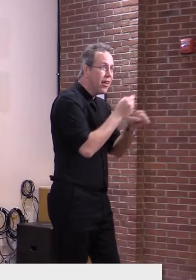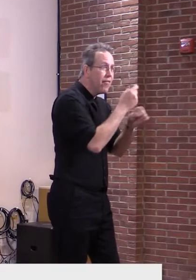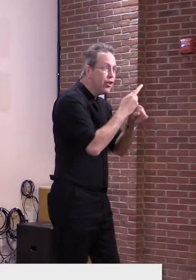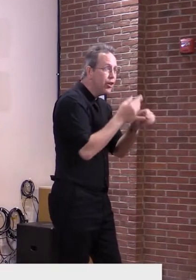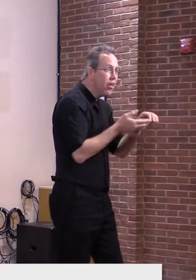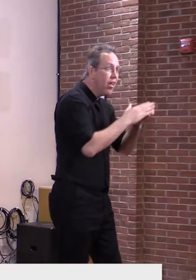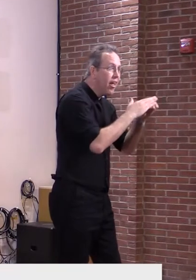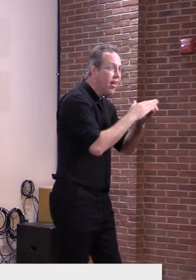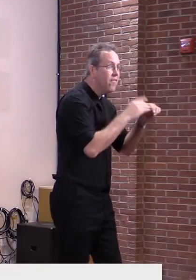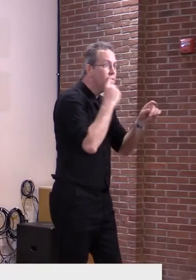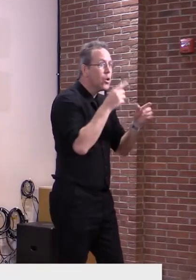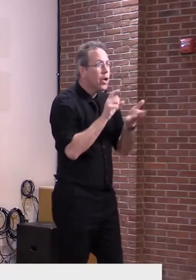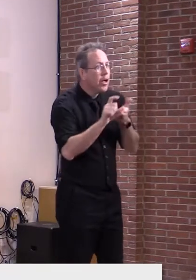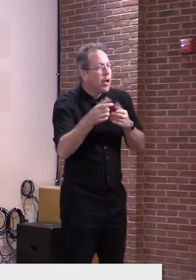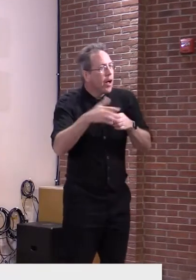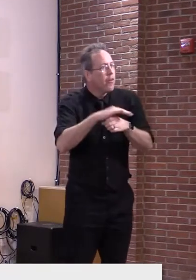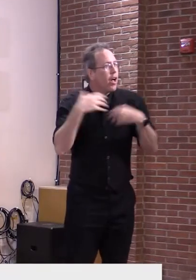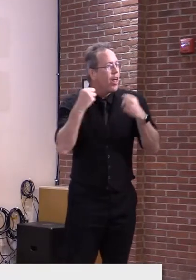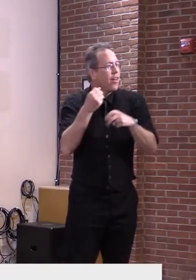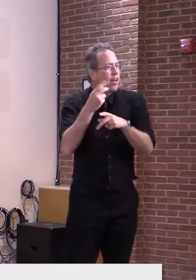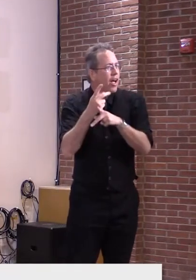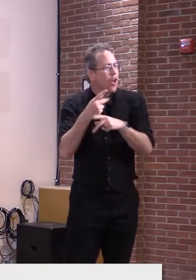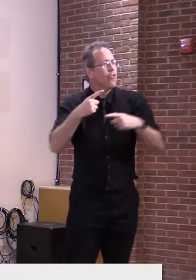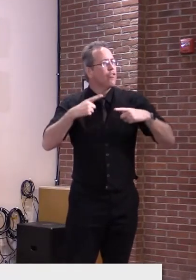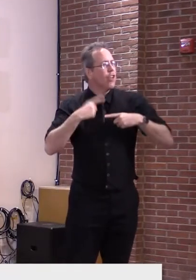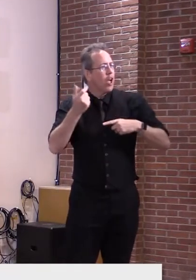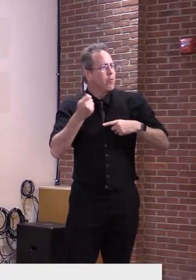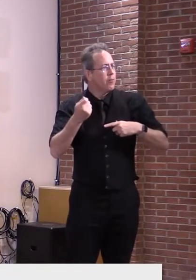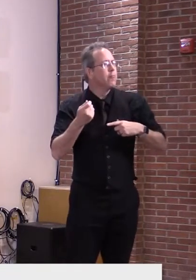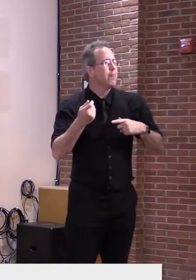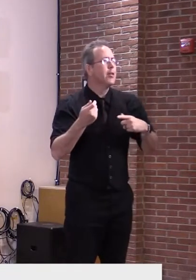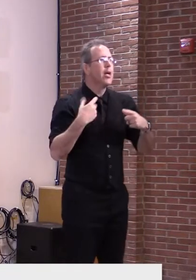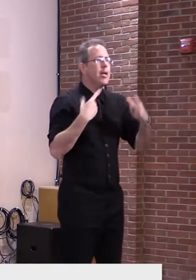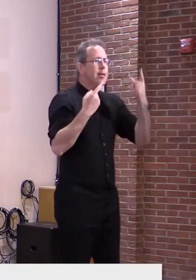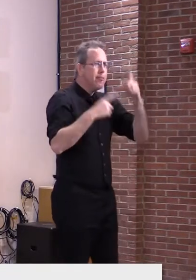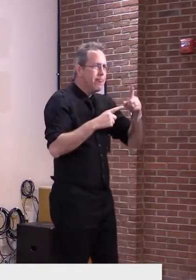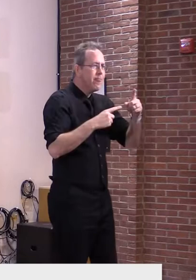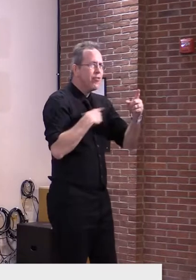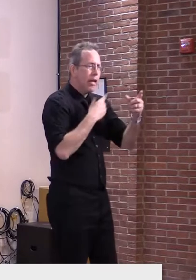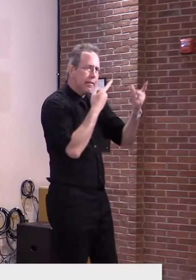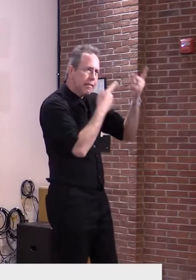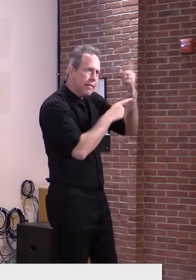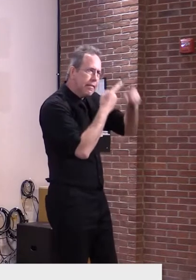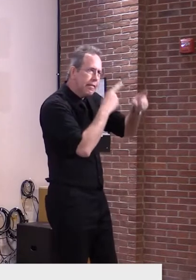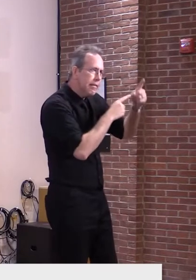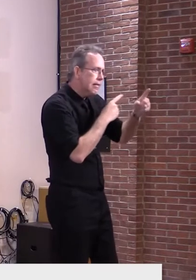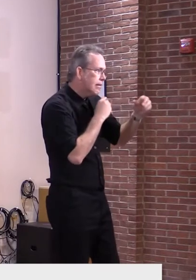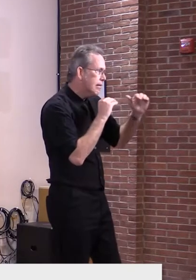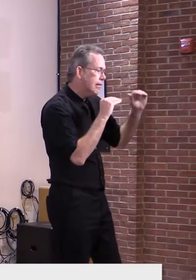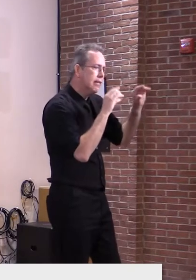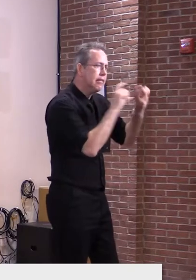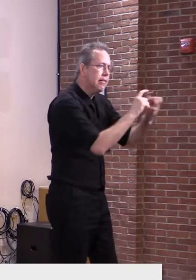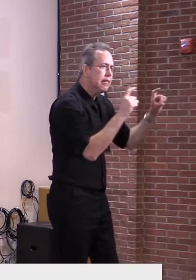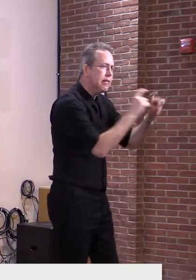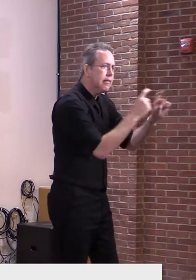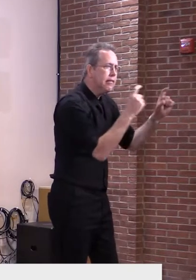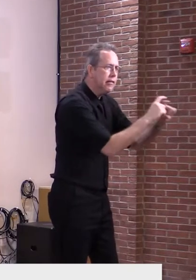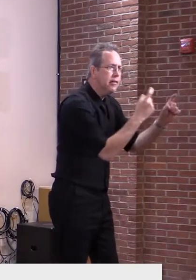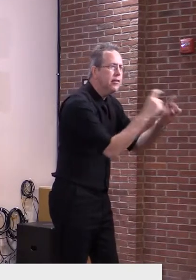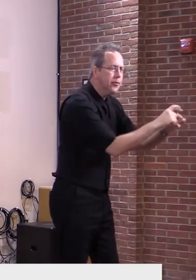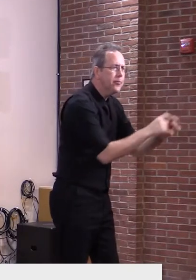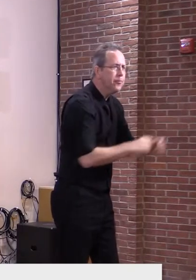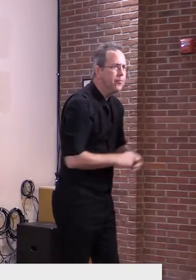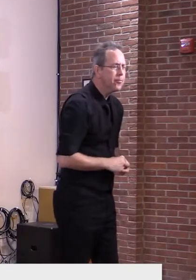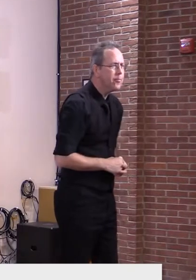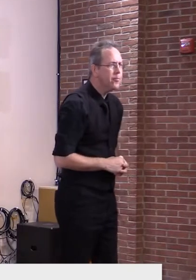and the pension, that we would share in that with the participants. And we went to the Joint Fiscal Office